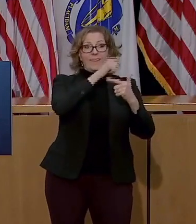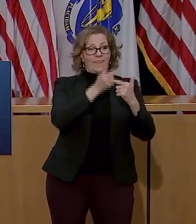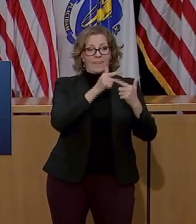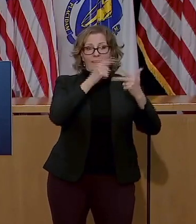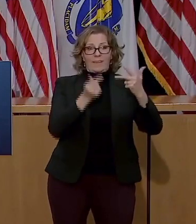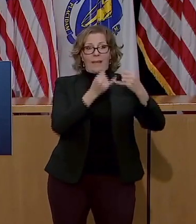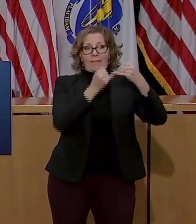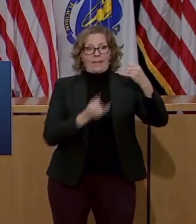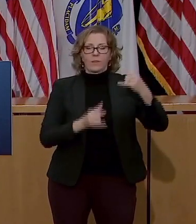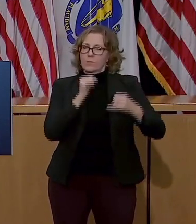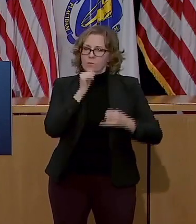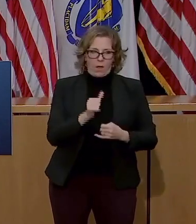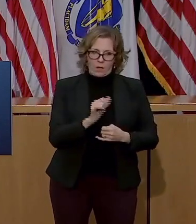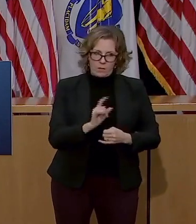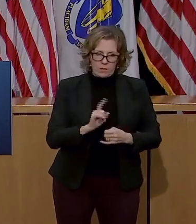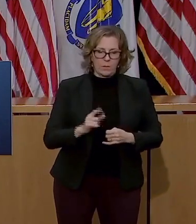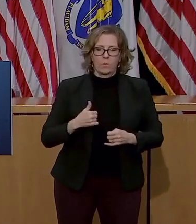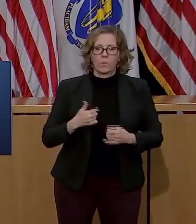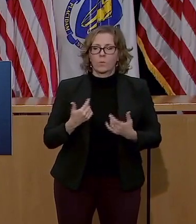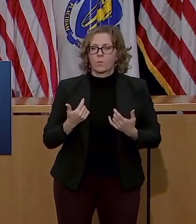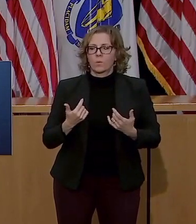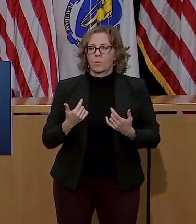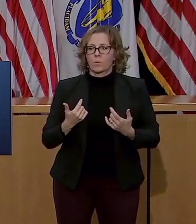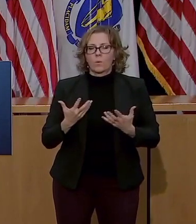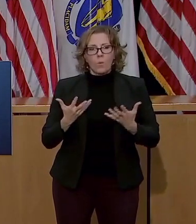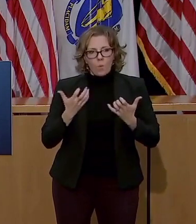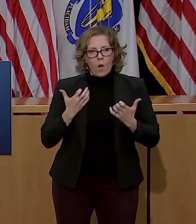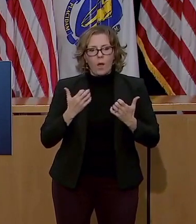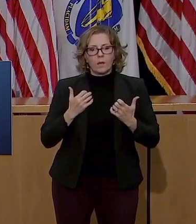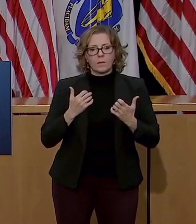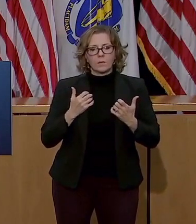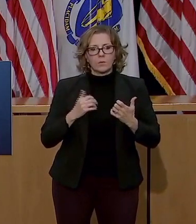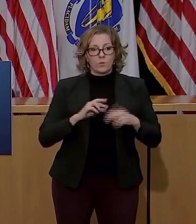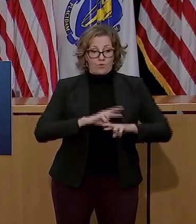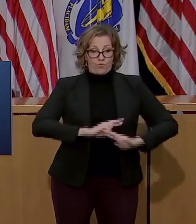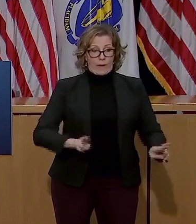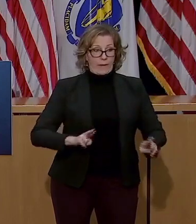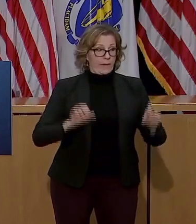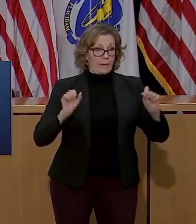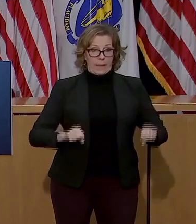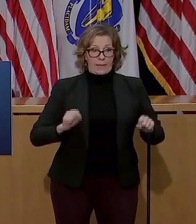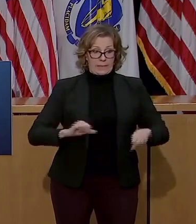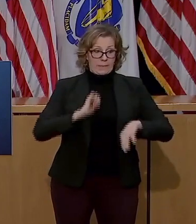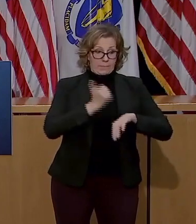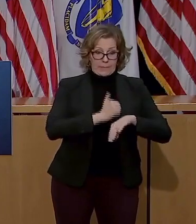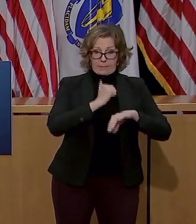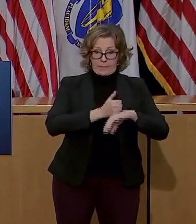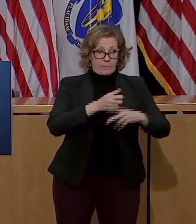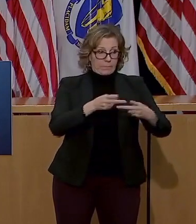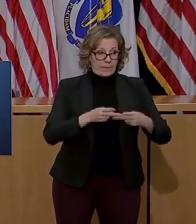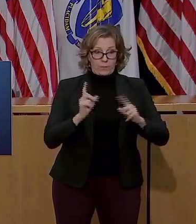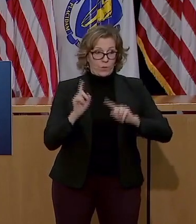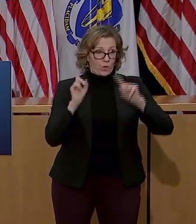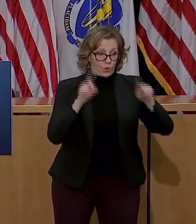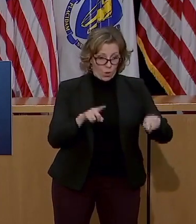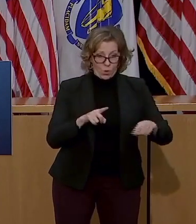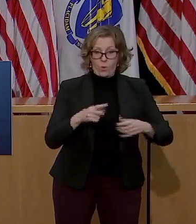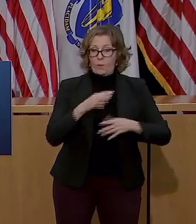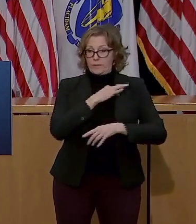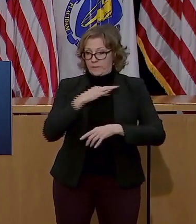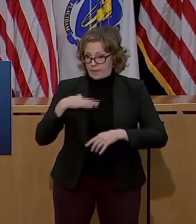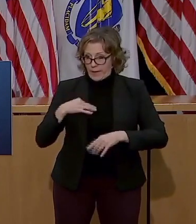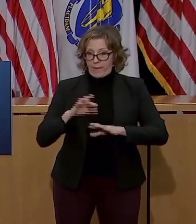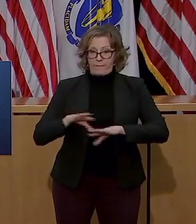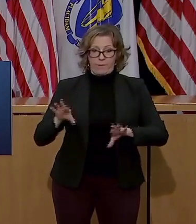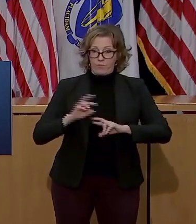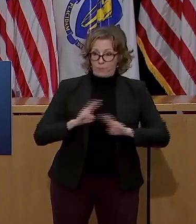obviously, we're trying to build, as the governor said, build the infrastructure and the capacity. So by